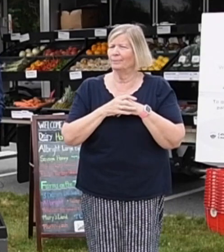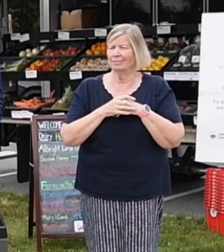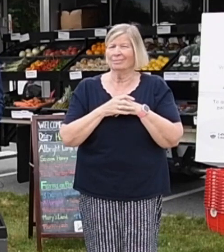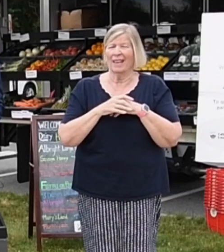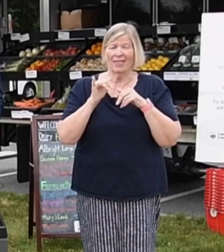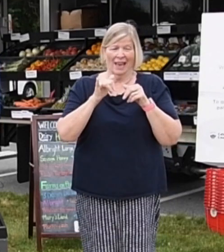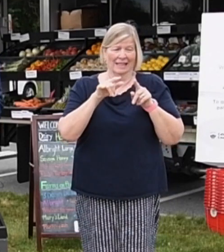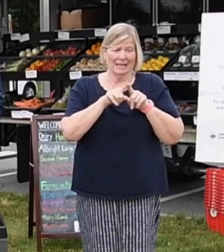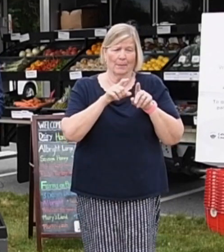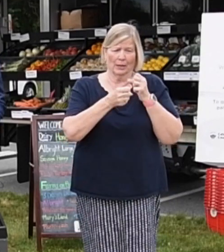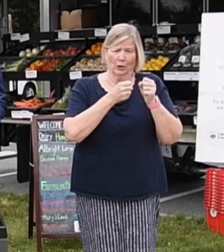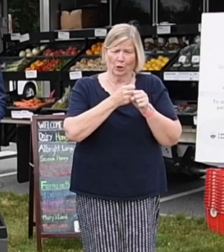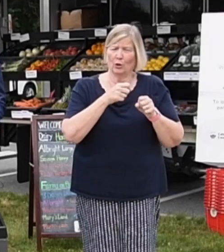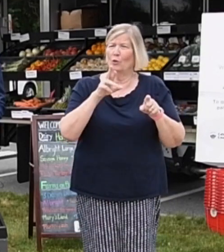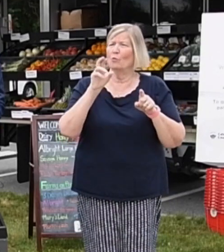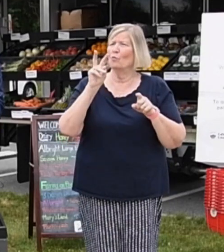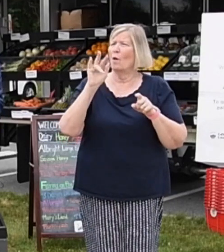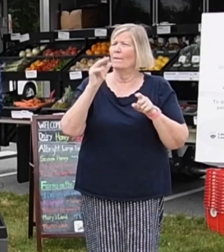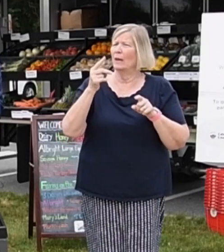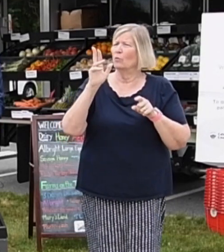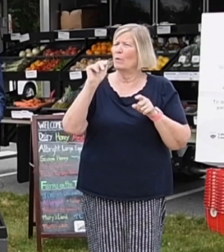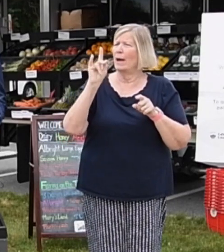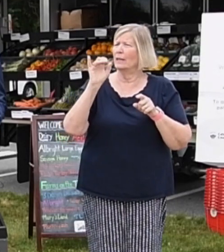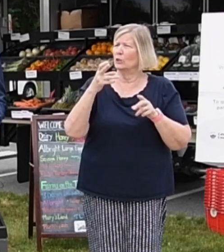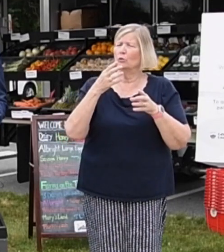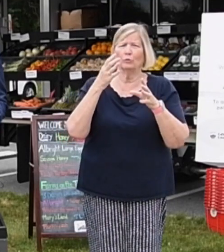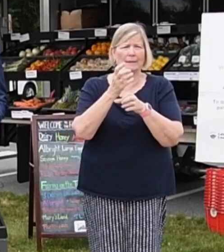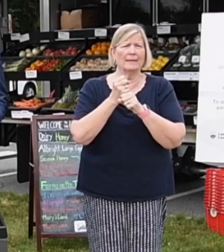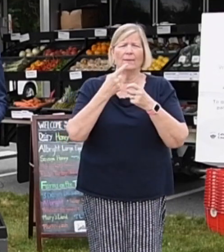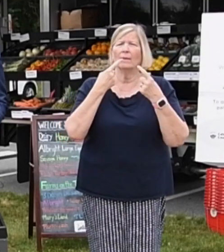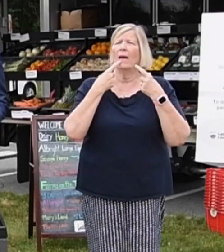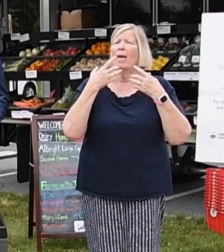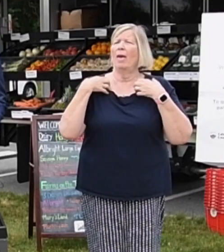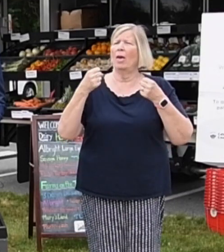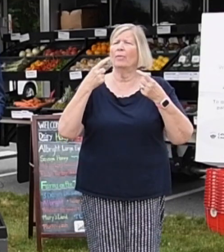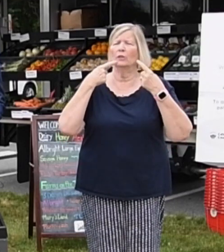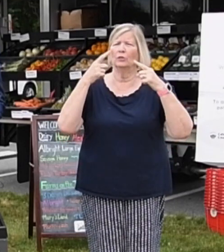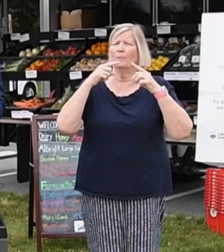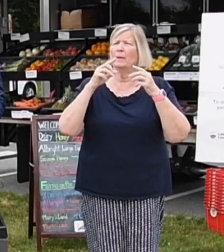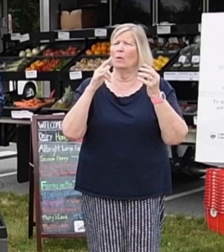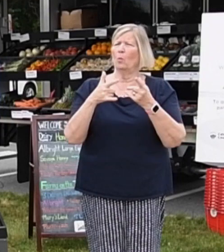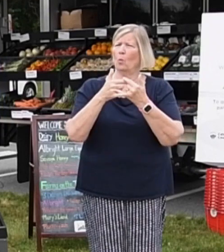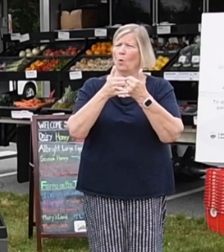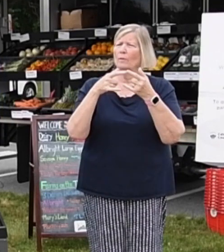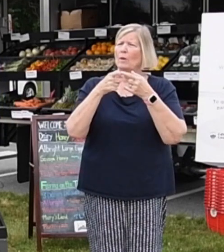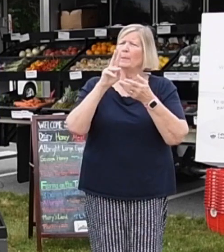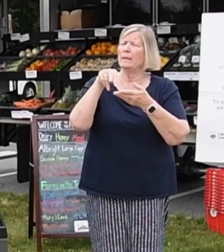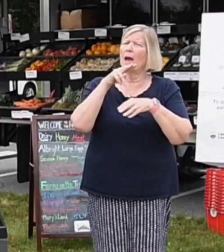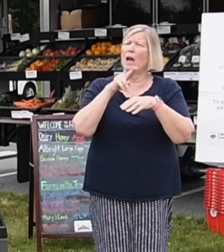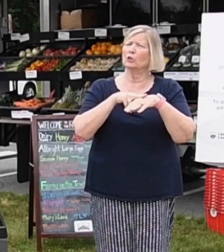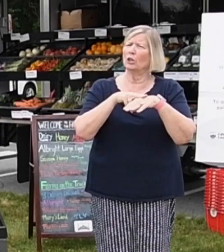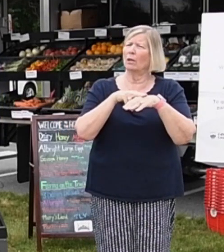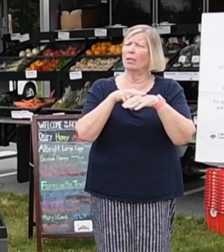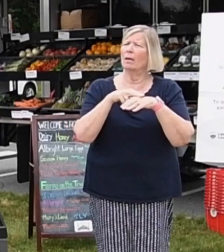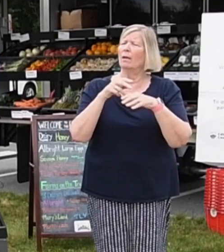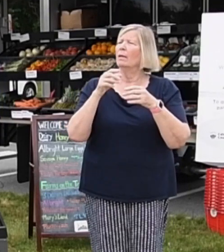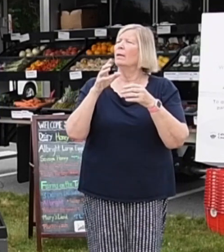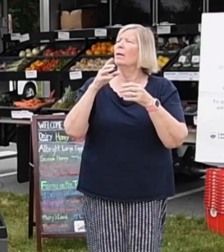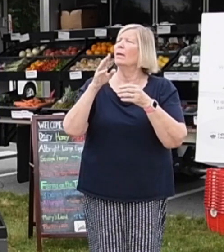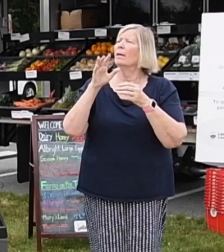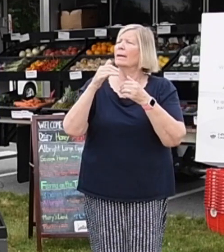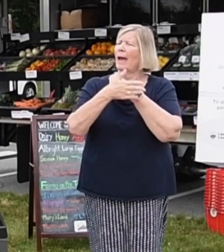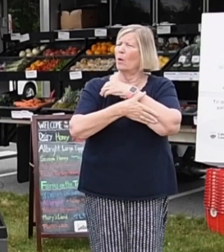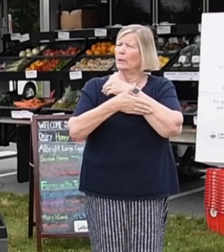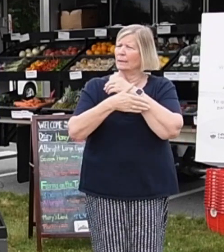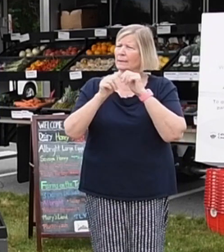That same year, the Roving Radish received a Health Achievement Award from the National Association of Counties for its innovation and